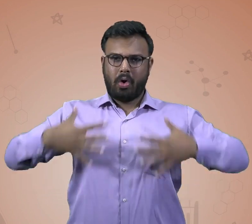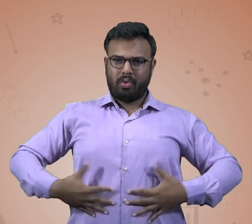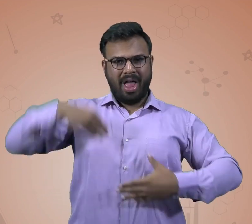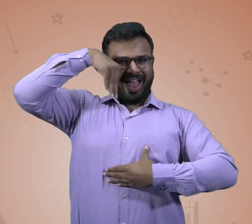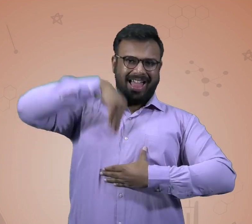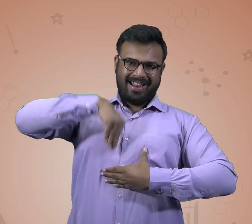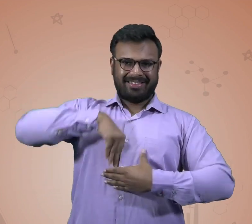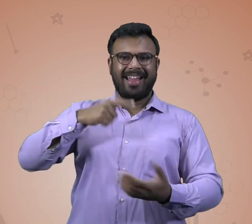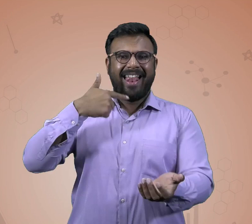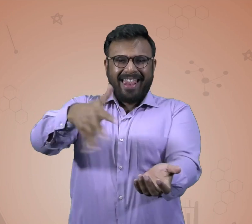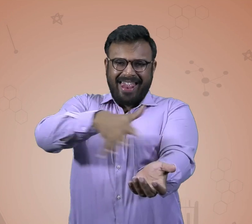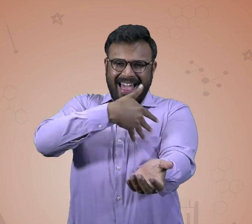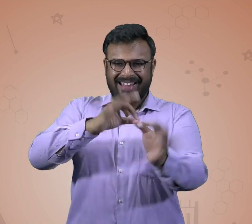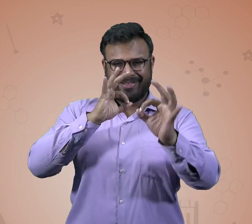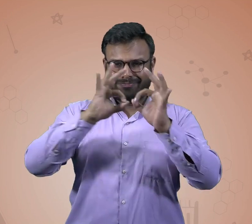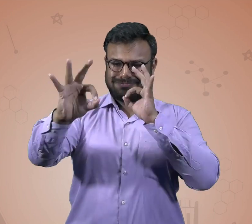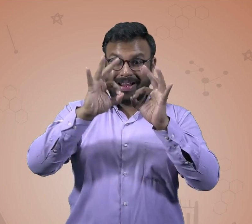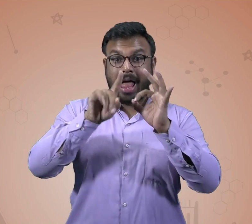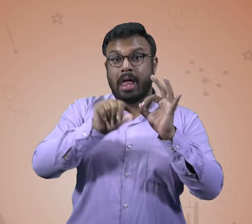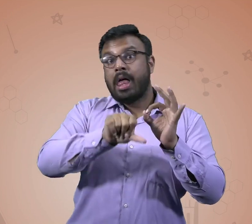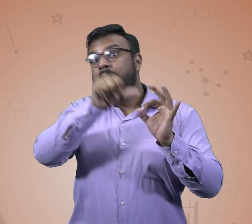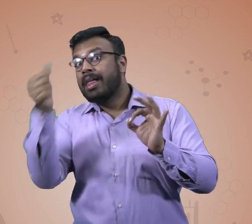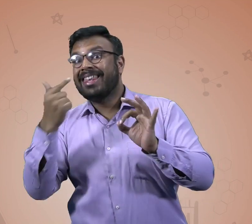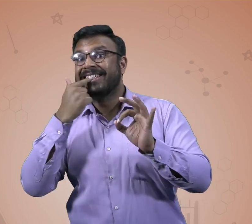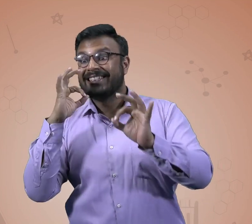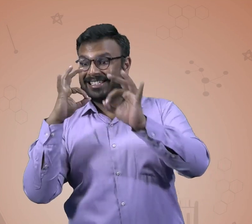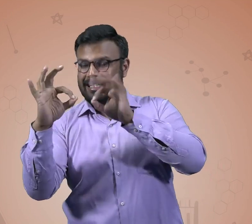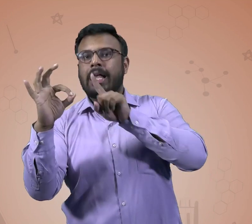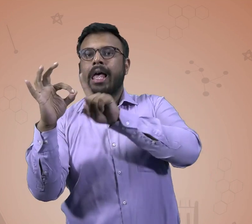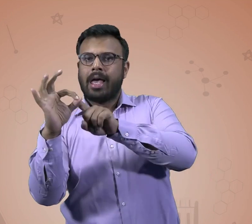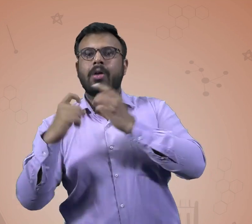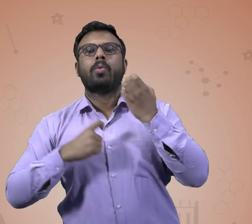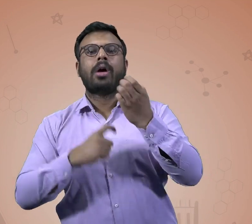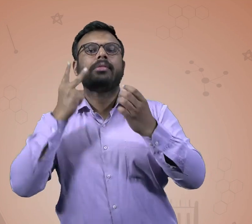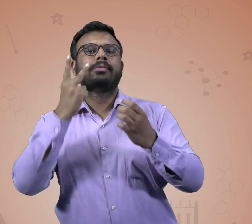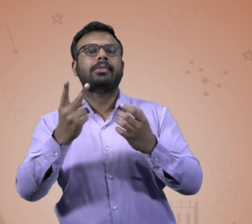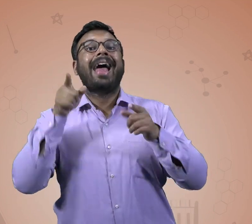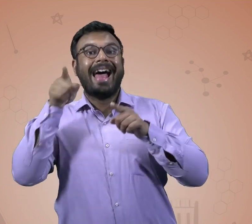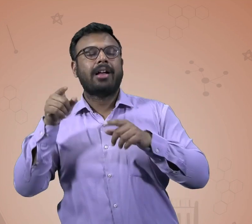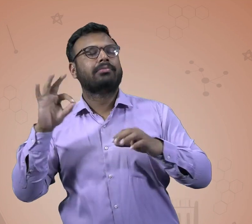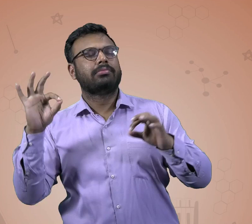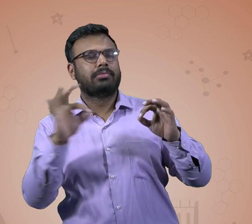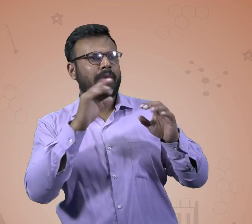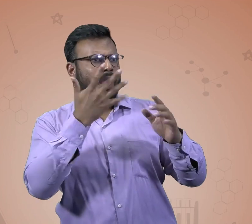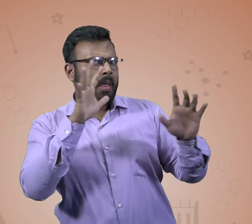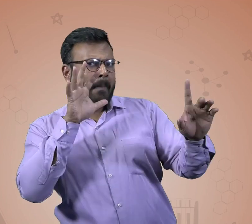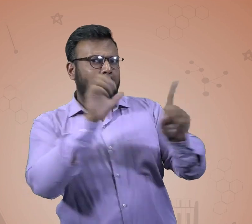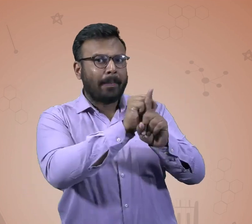Along with red blood cells in our blood, we also have white blood cells or WBCs, which are responsible